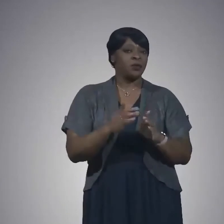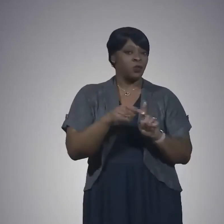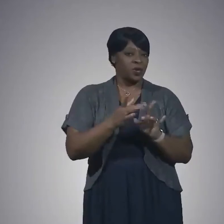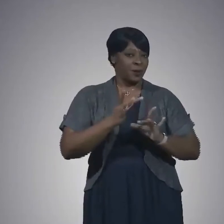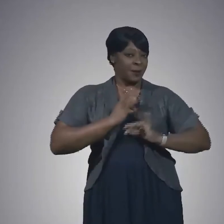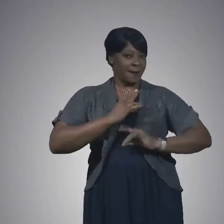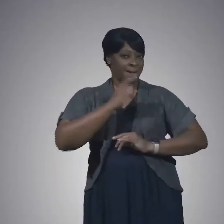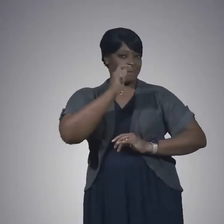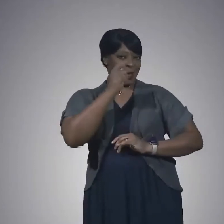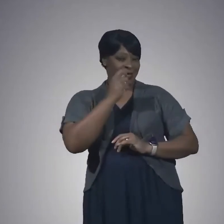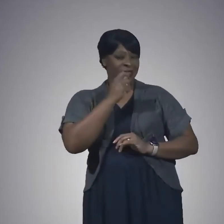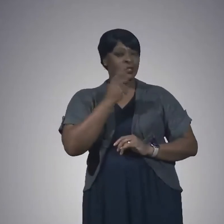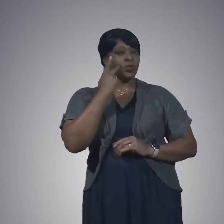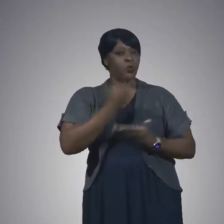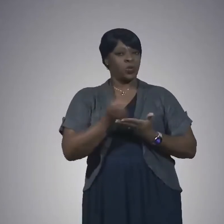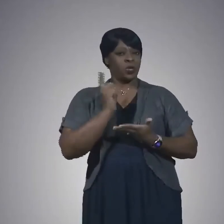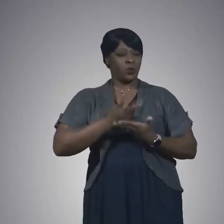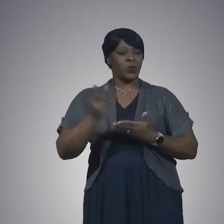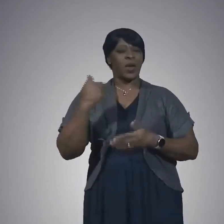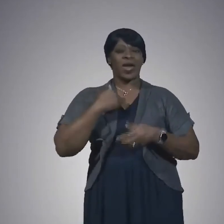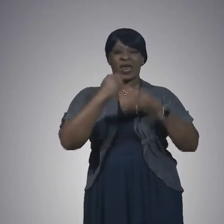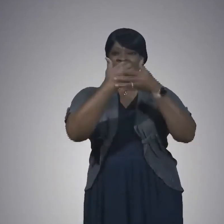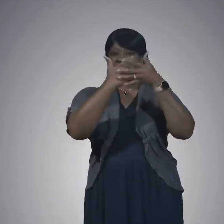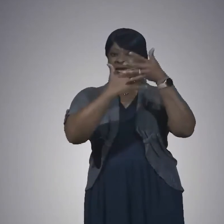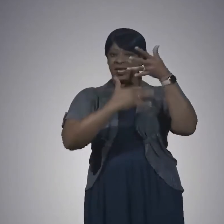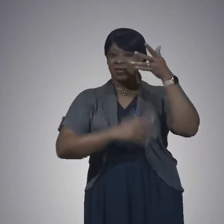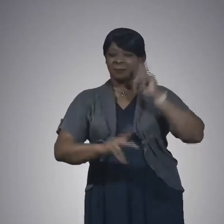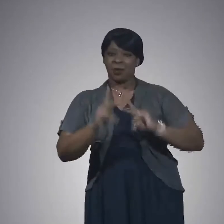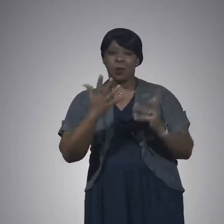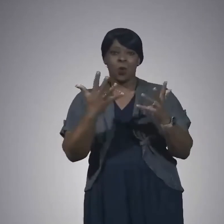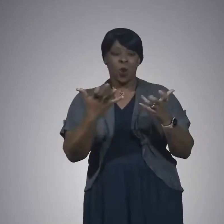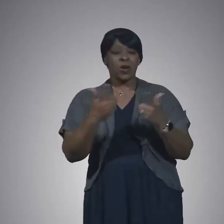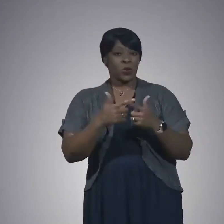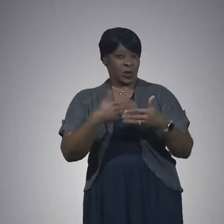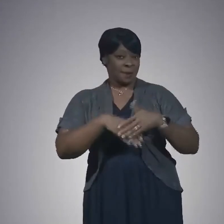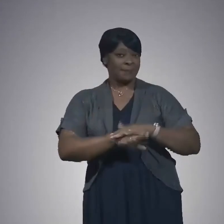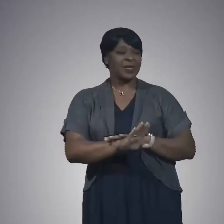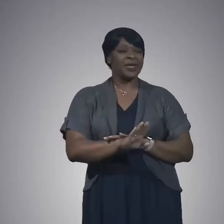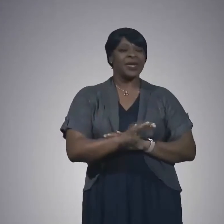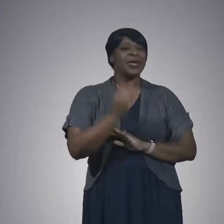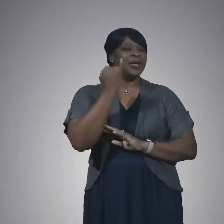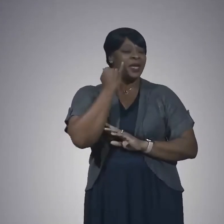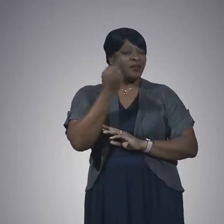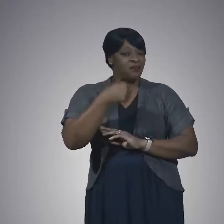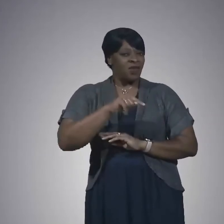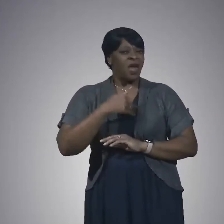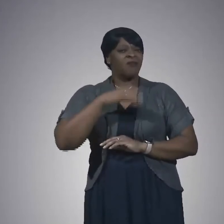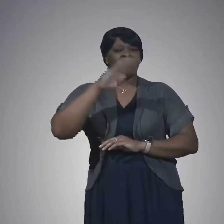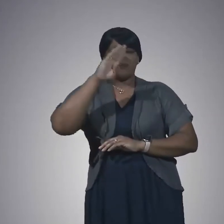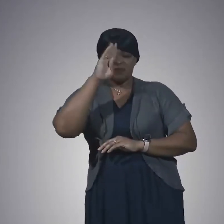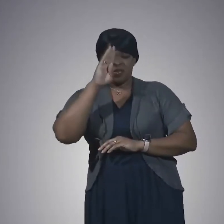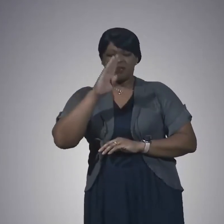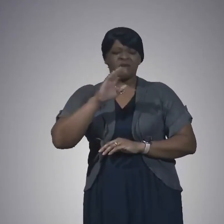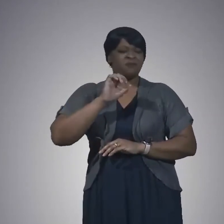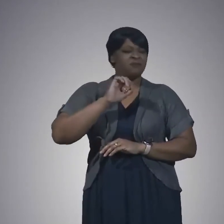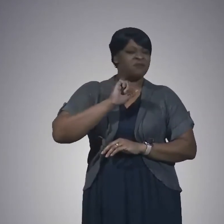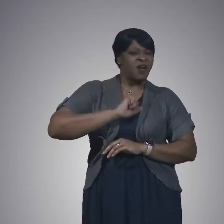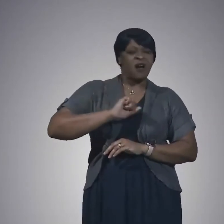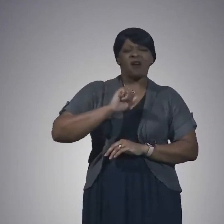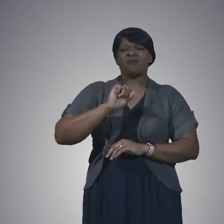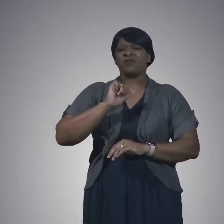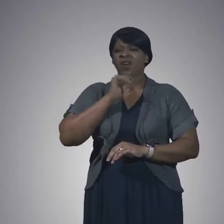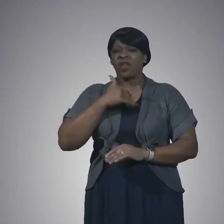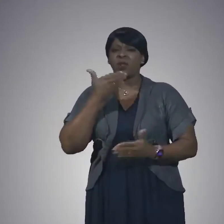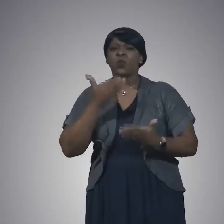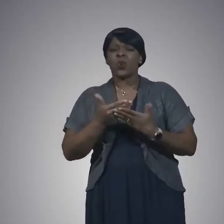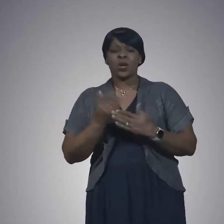if you saw a couple of weeks ago, we have a whole list of folks that we would like to come in, that if they are symptomatic and they're early, we want them to come in